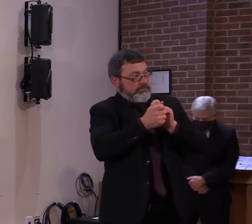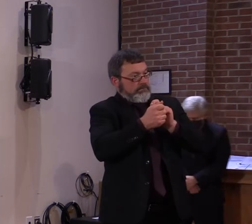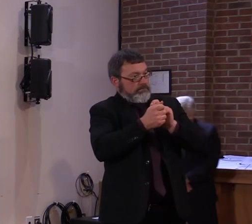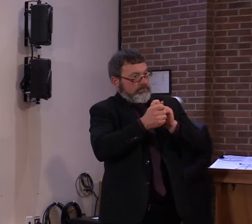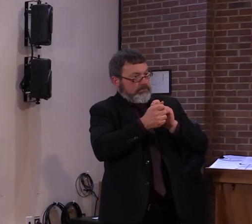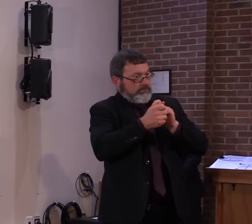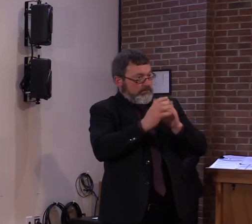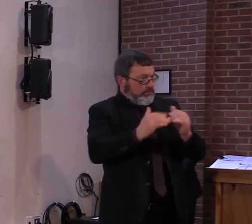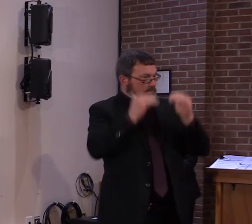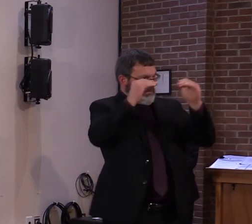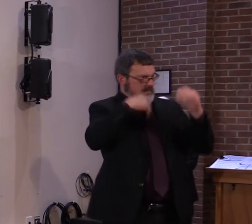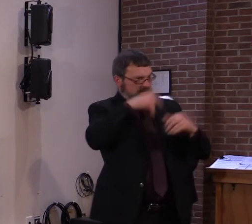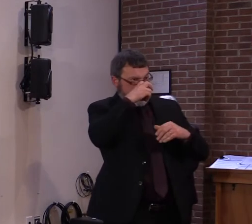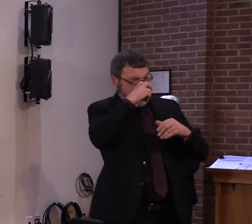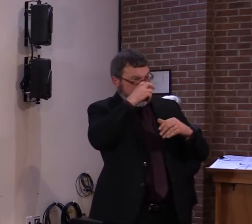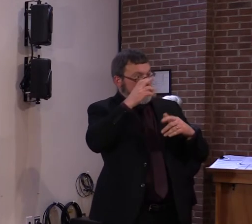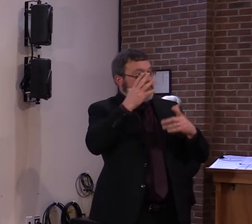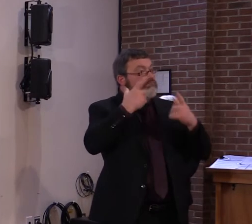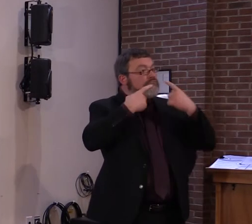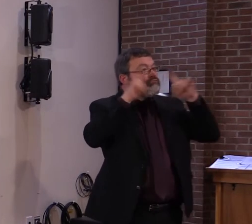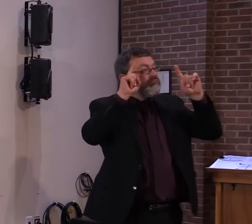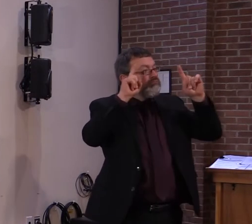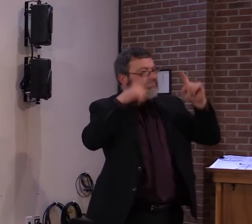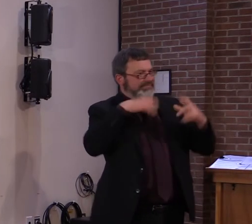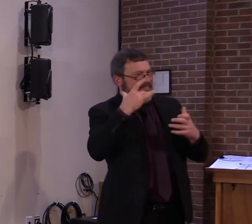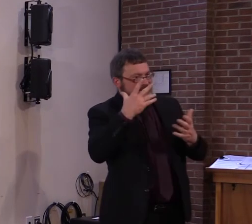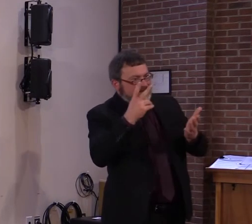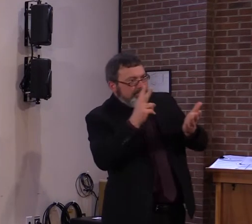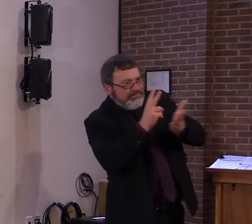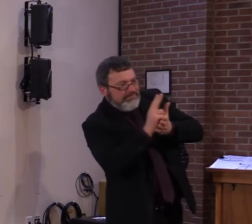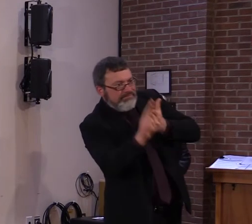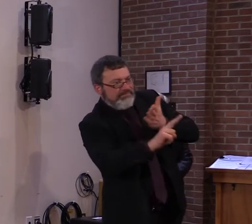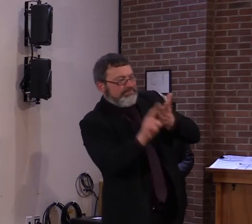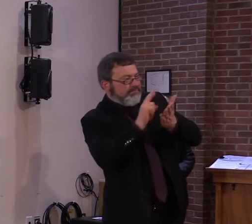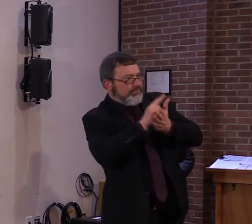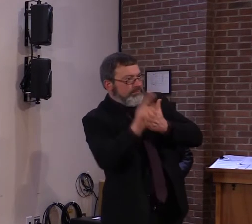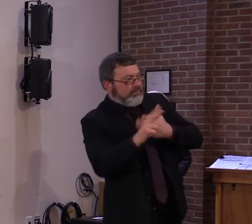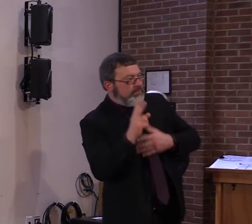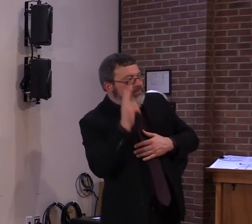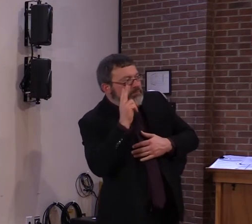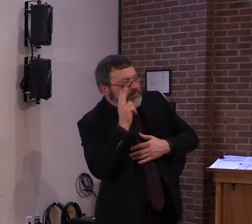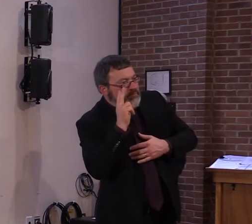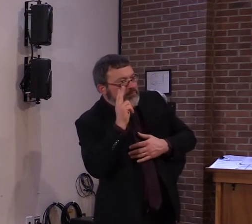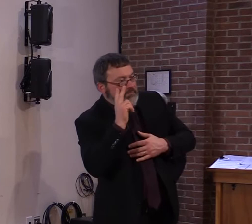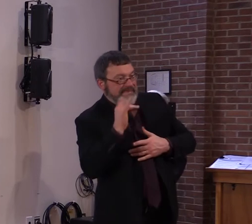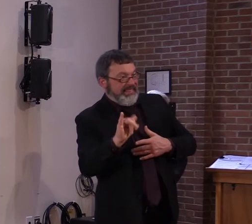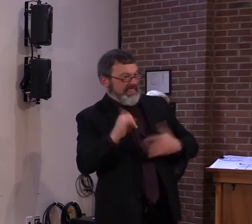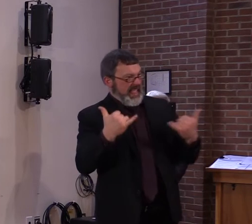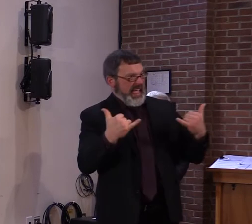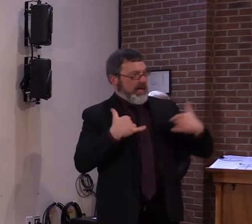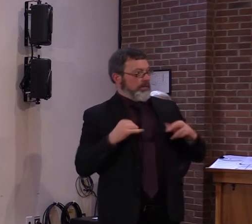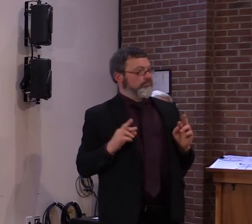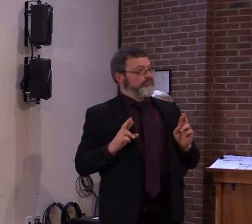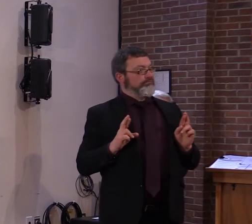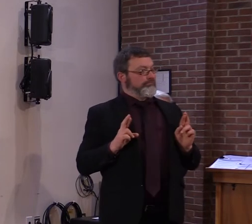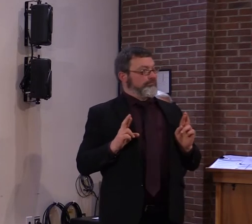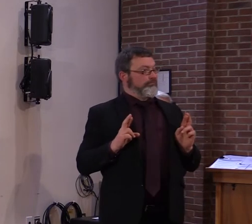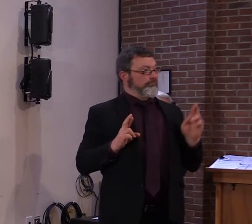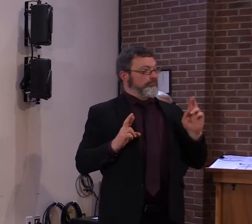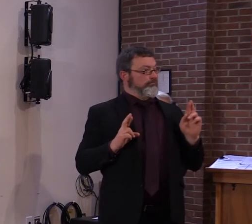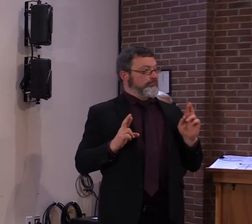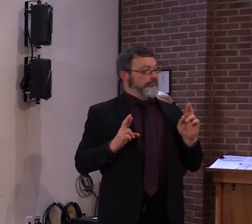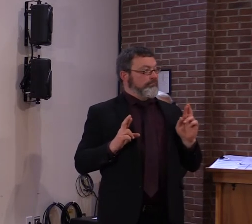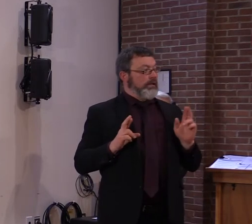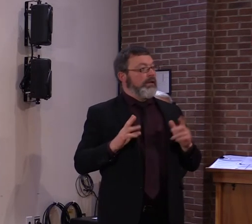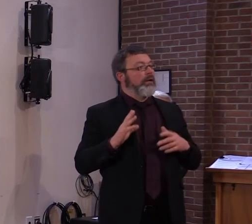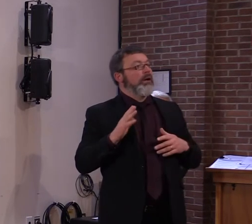time in between seeing if they were beneficial. So I'm still hopeful, but we can't let up. We need to